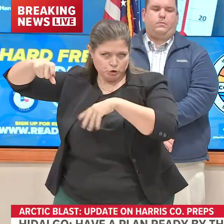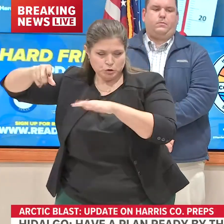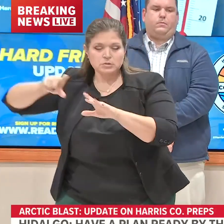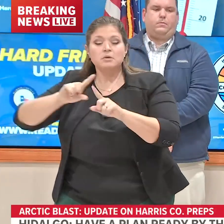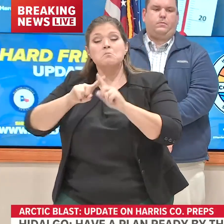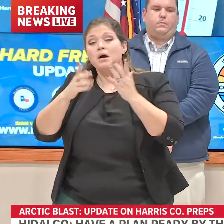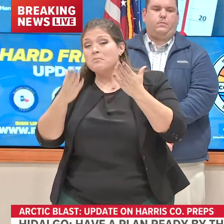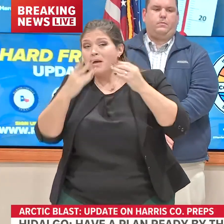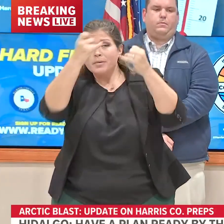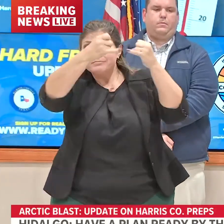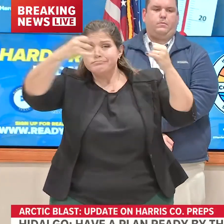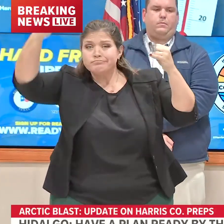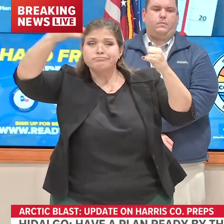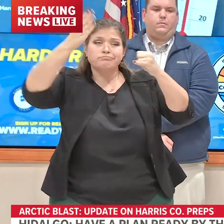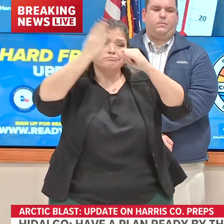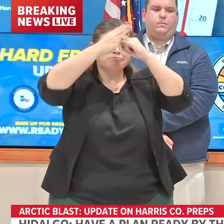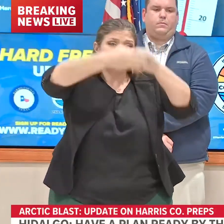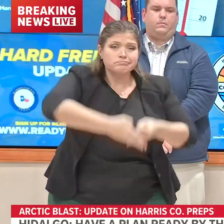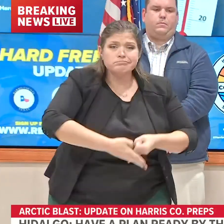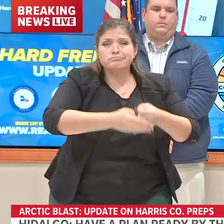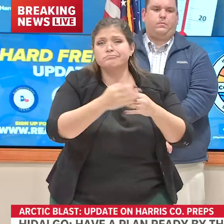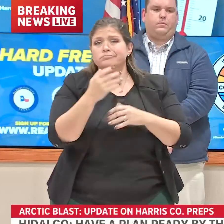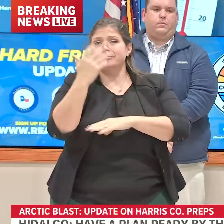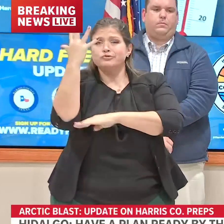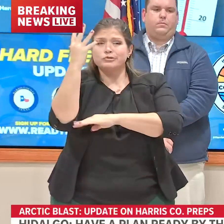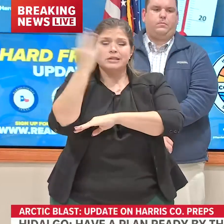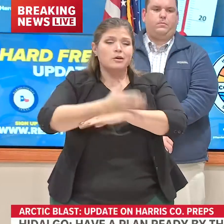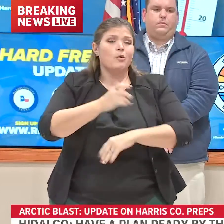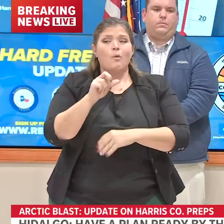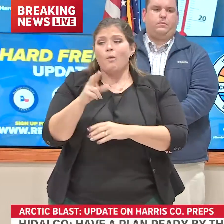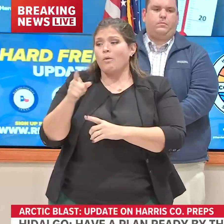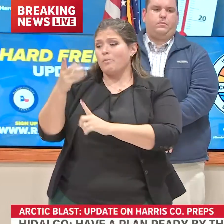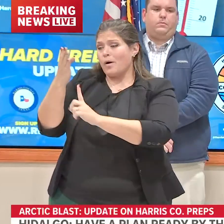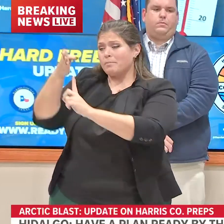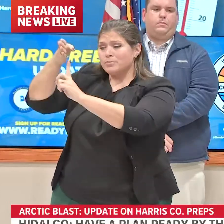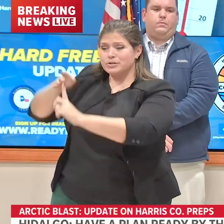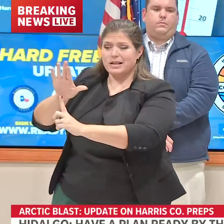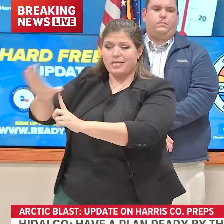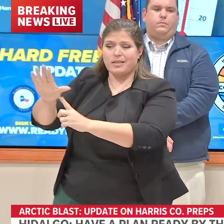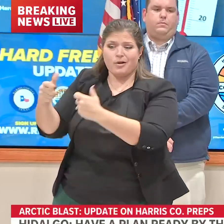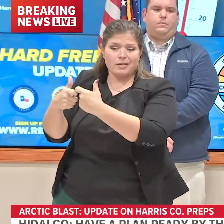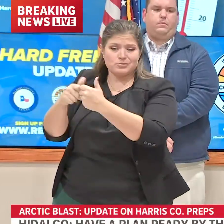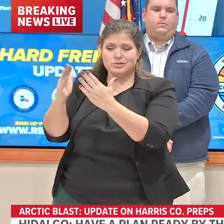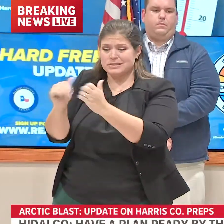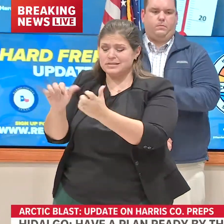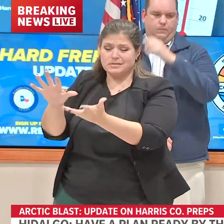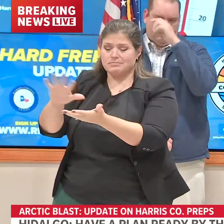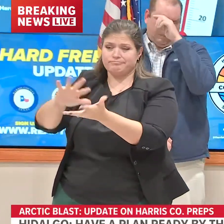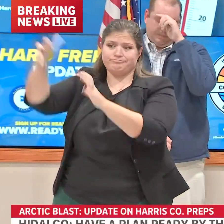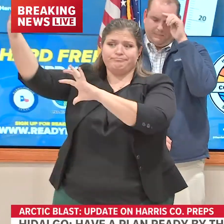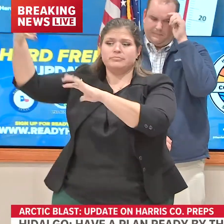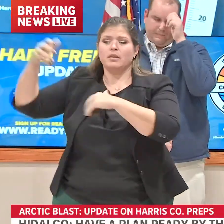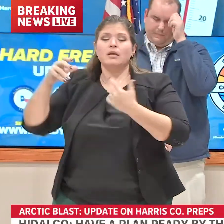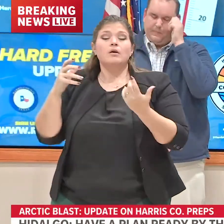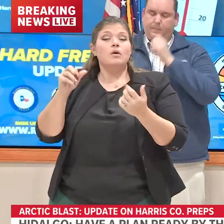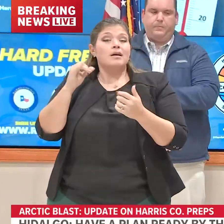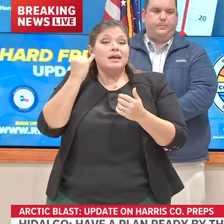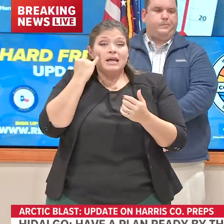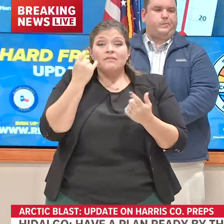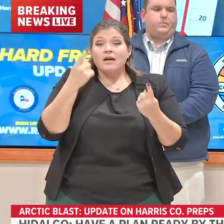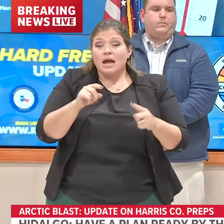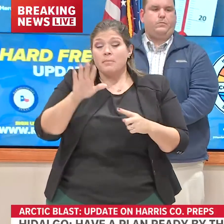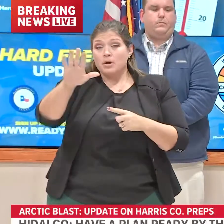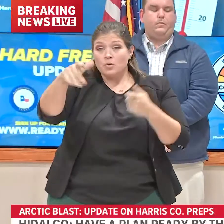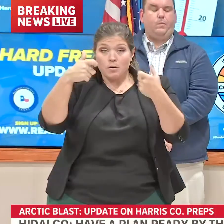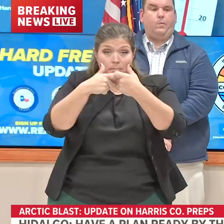There may be folks whose individual electrical system gets overwhelmed, or, so for any reason you end up without power, or you want